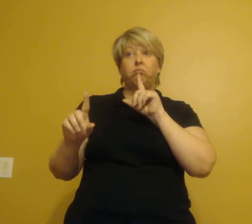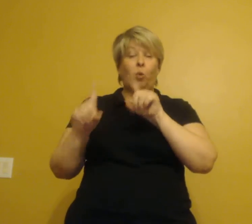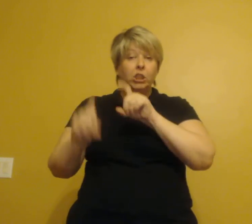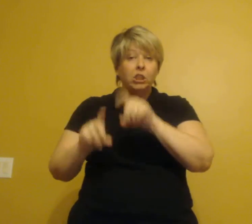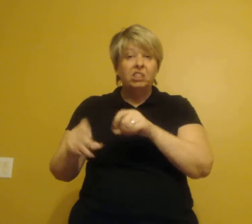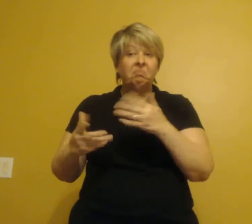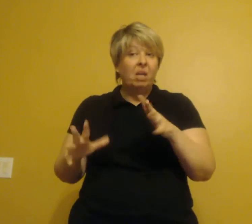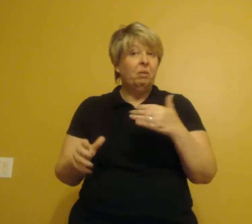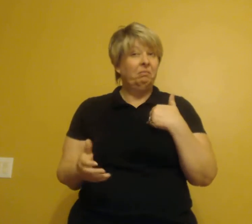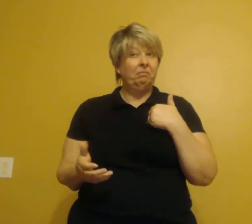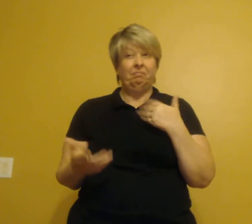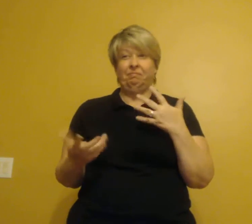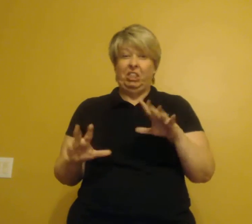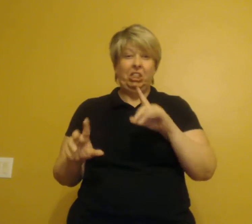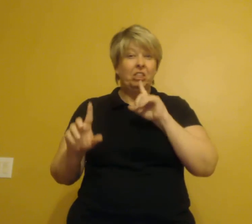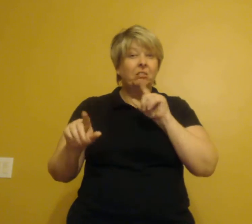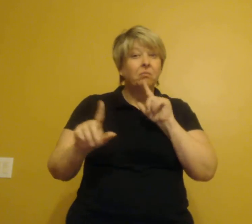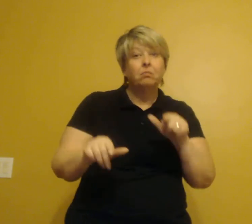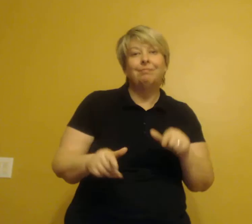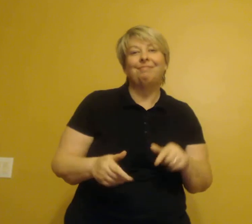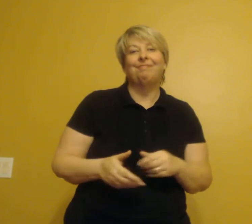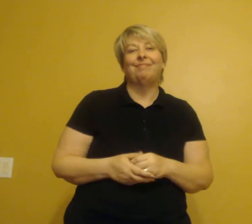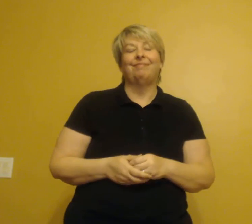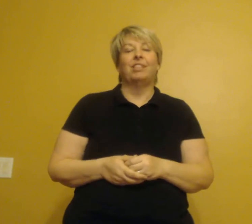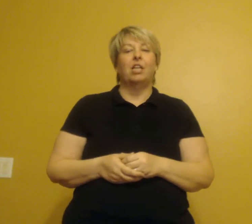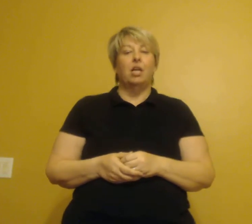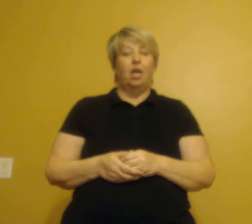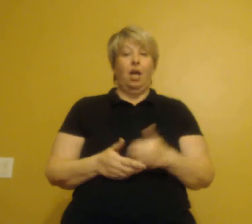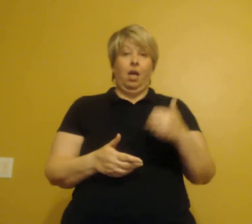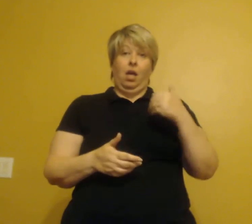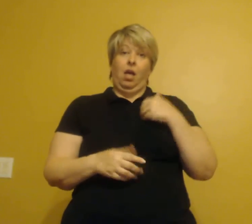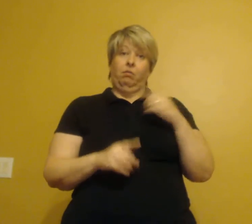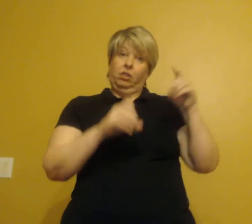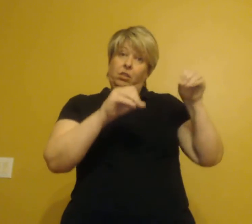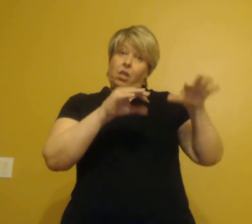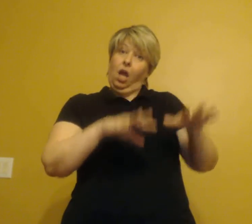to expect with these exams. With these tests that we do, the